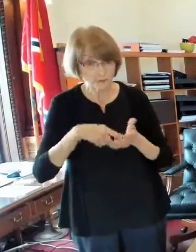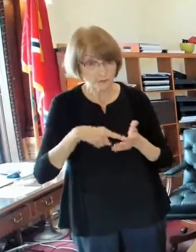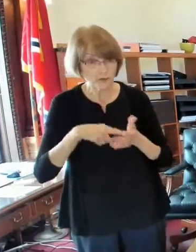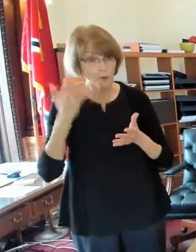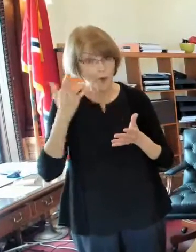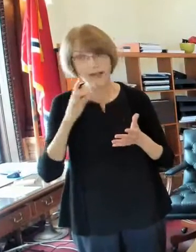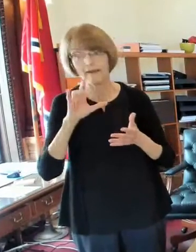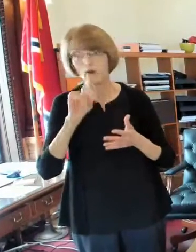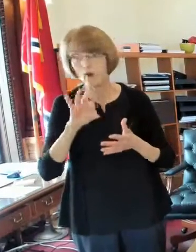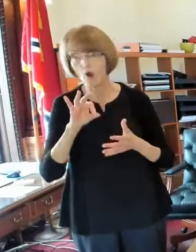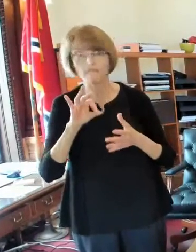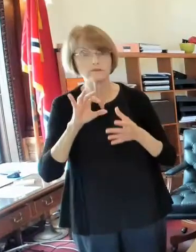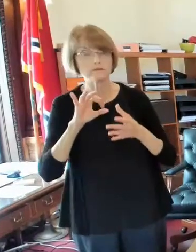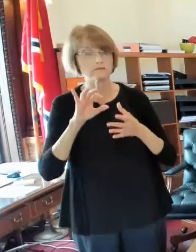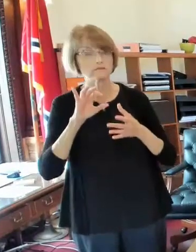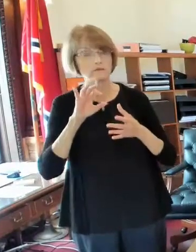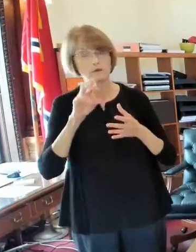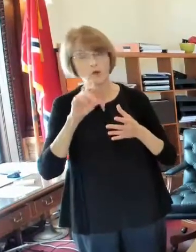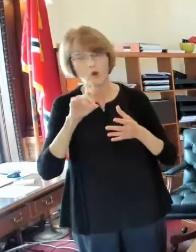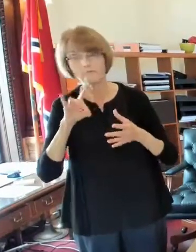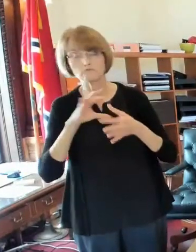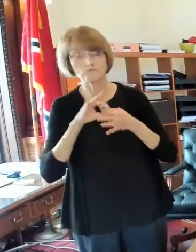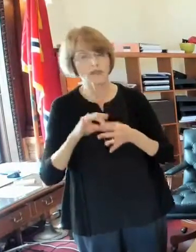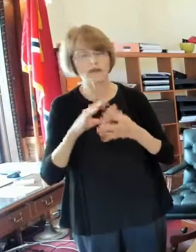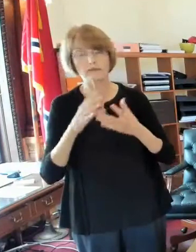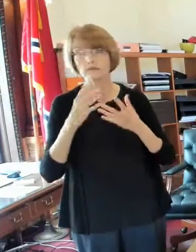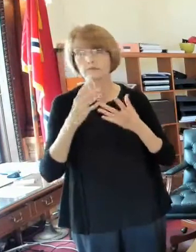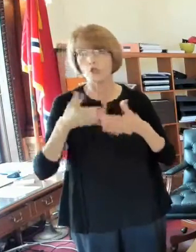their job or their hours have been cut back.